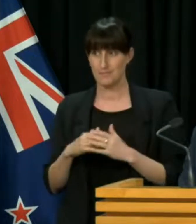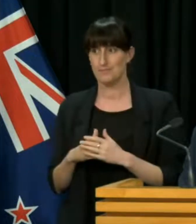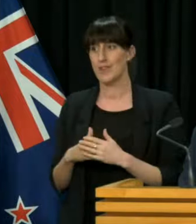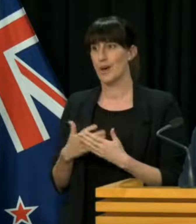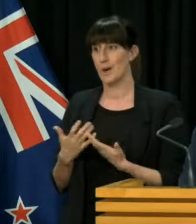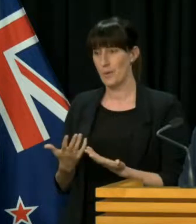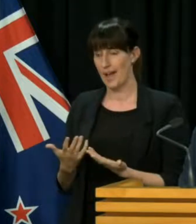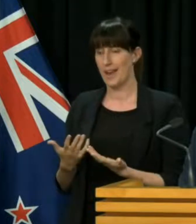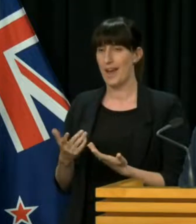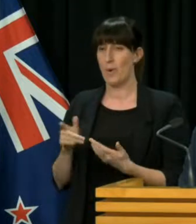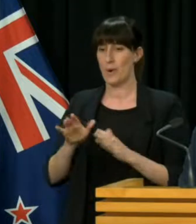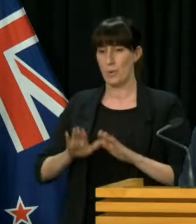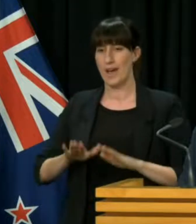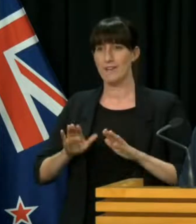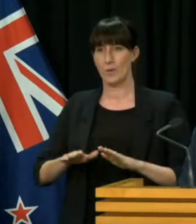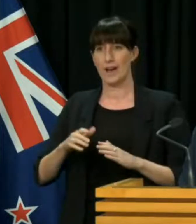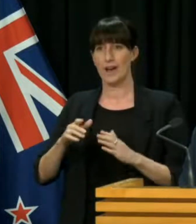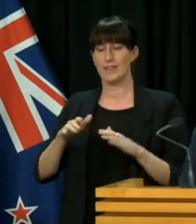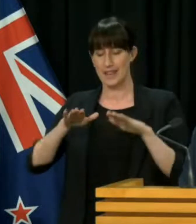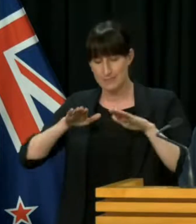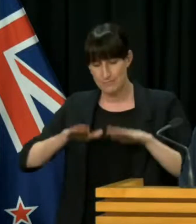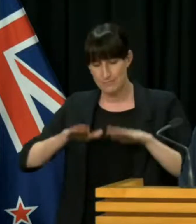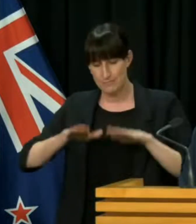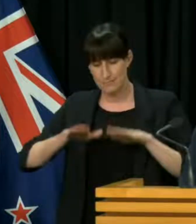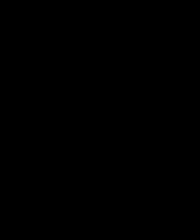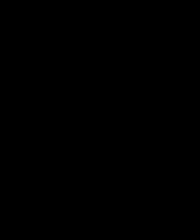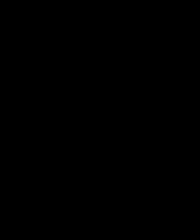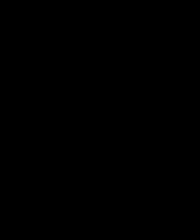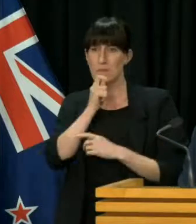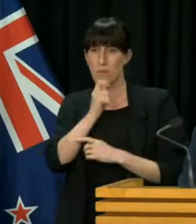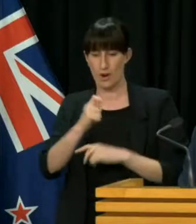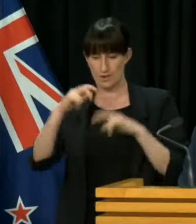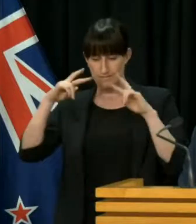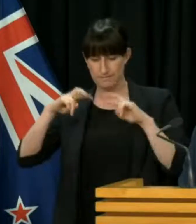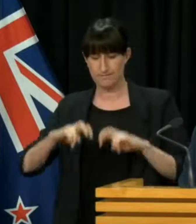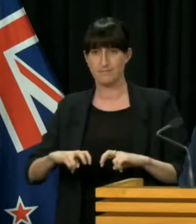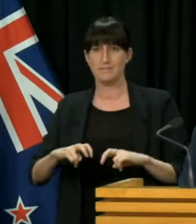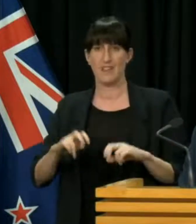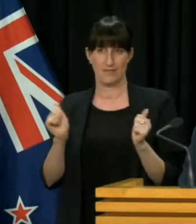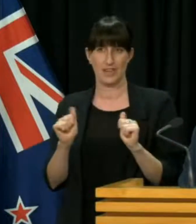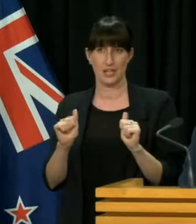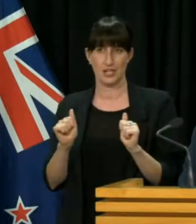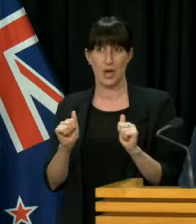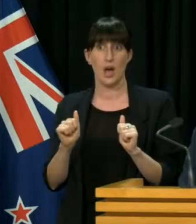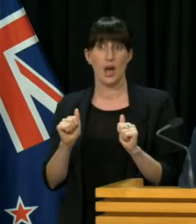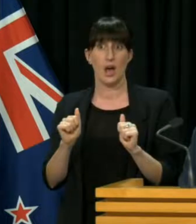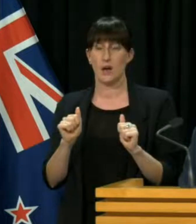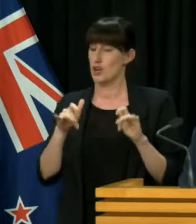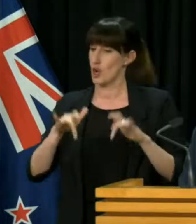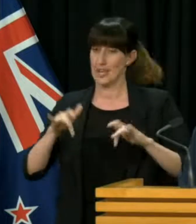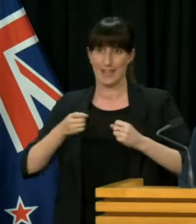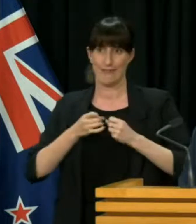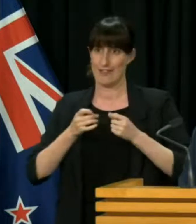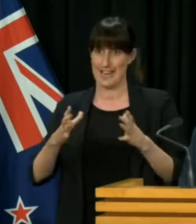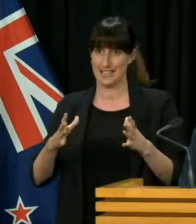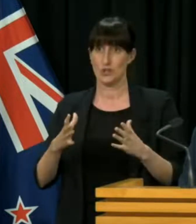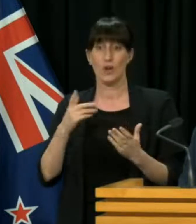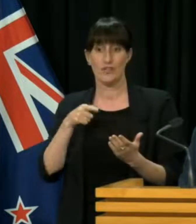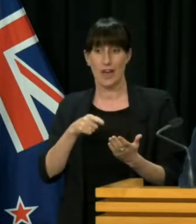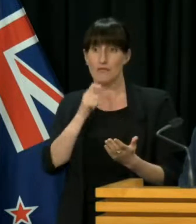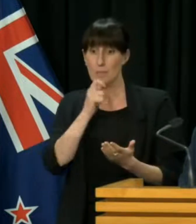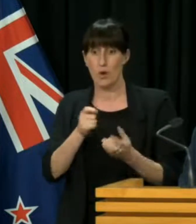released. I do think that we'll have a more fulsome and probably informed discussion when that report is